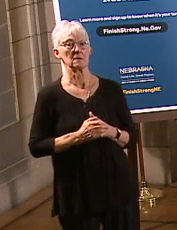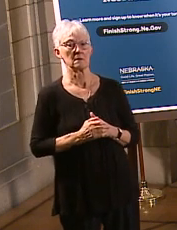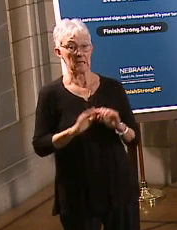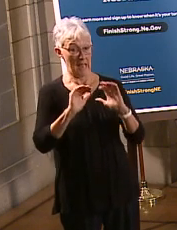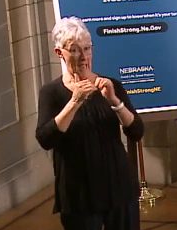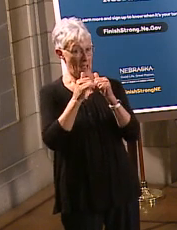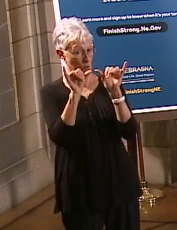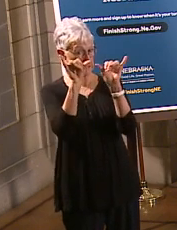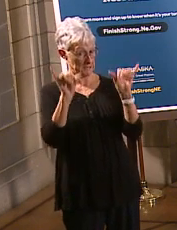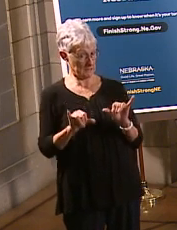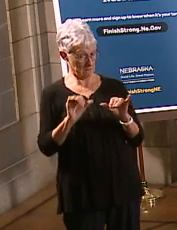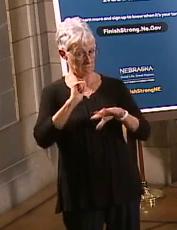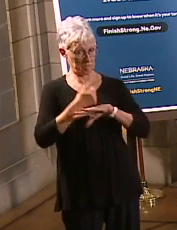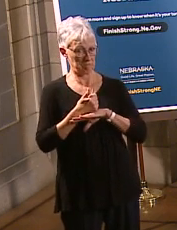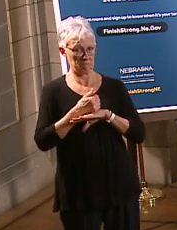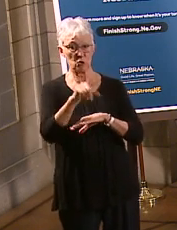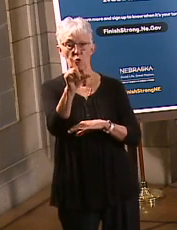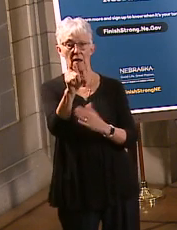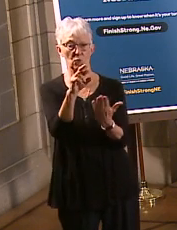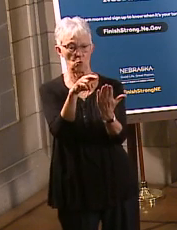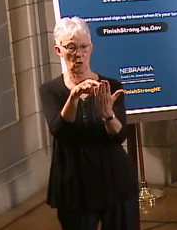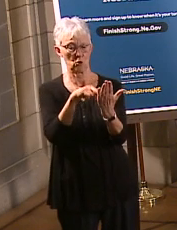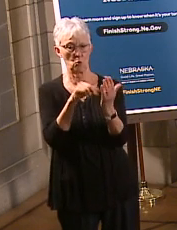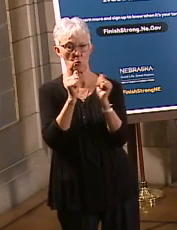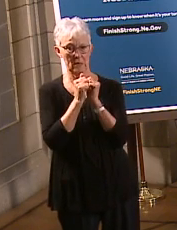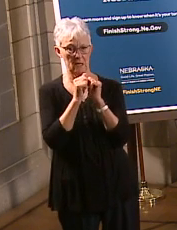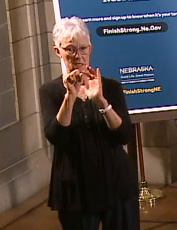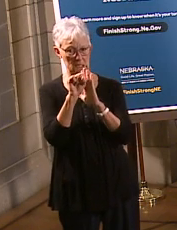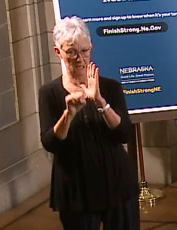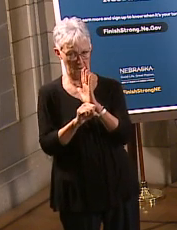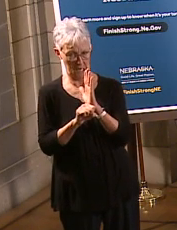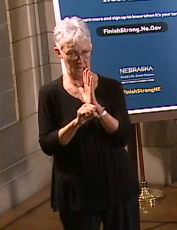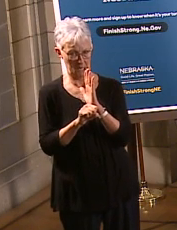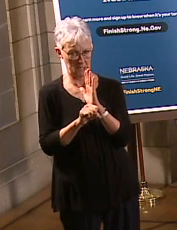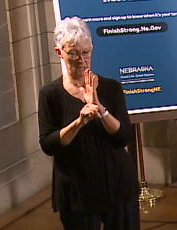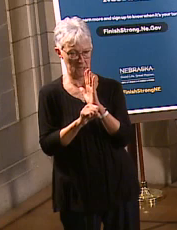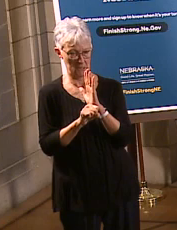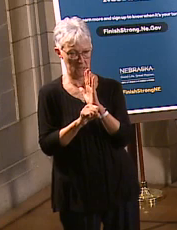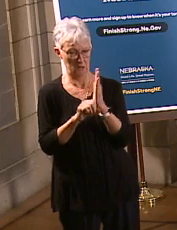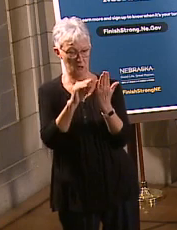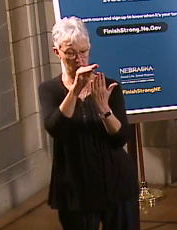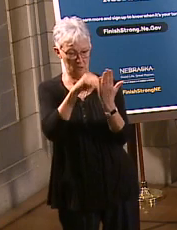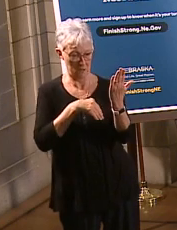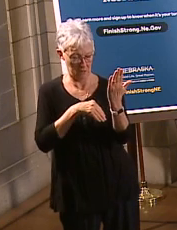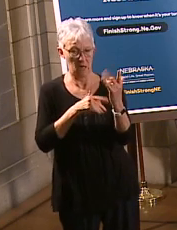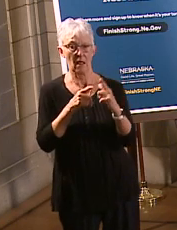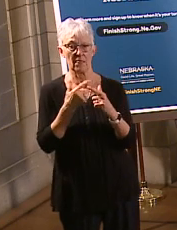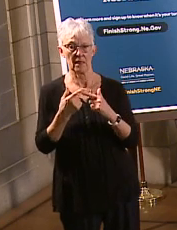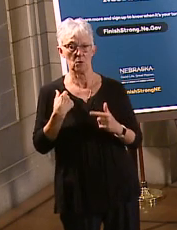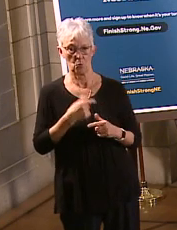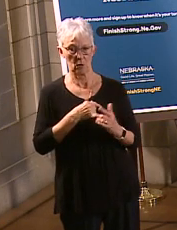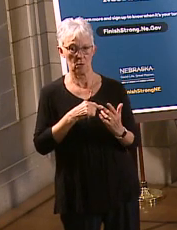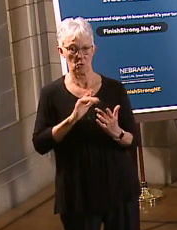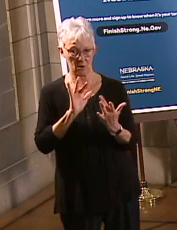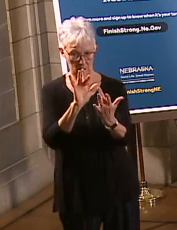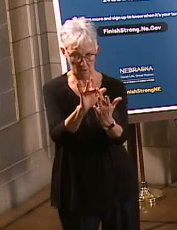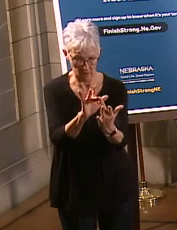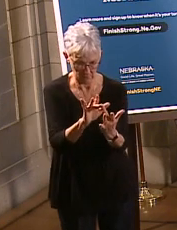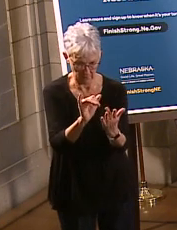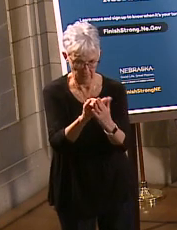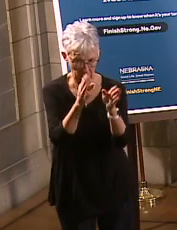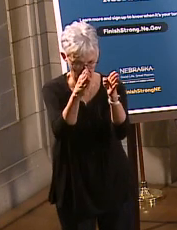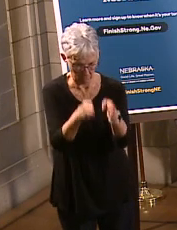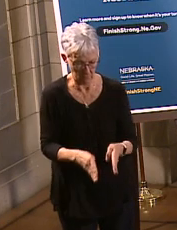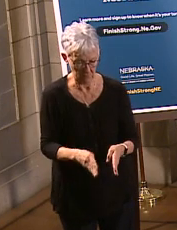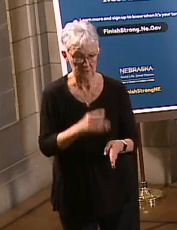the state, to be able to get on the list, to be able to receive the vaccine, and then we contact you to let you know that your turn